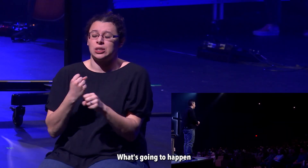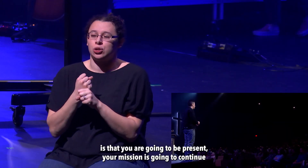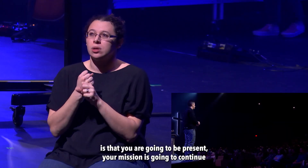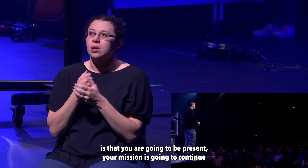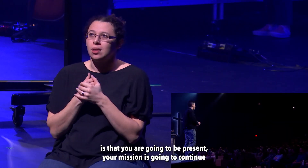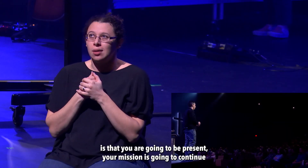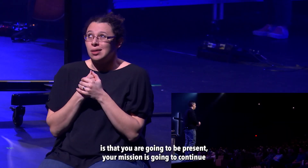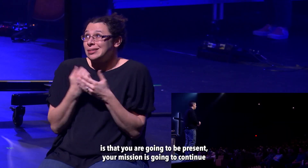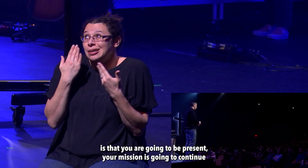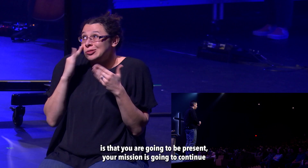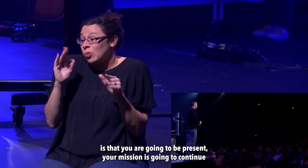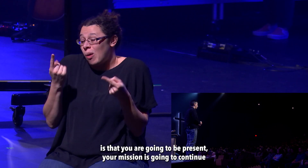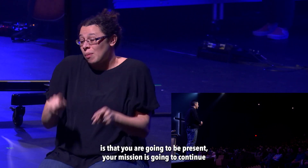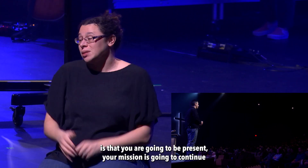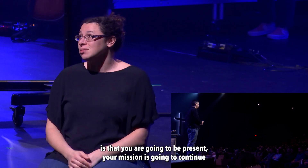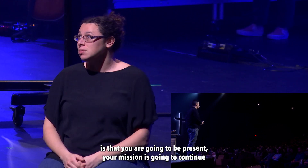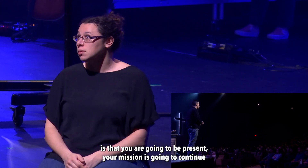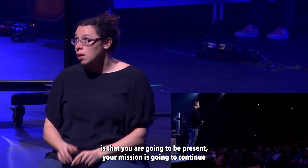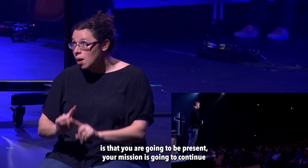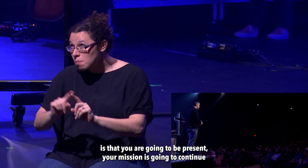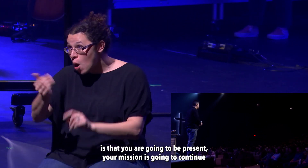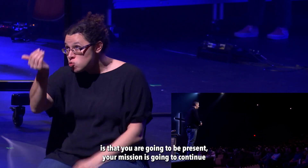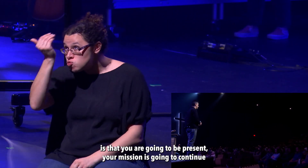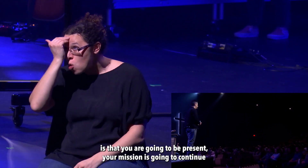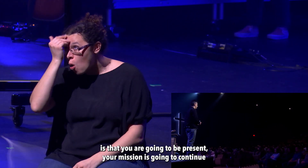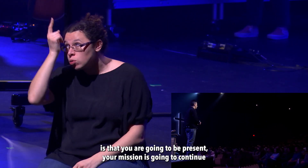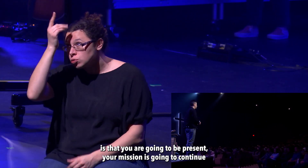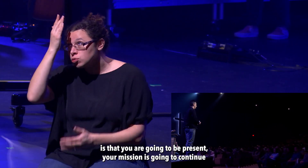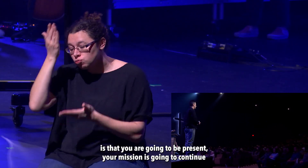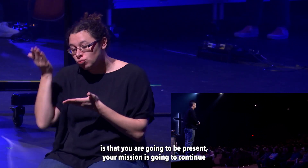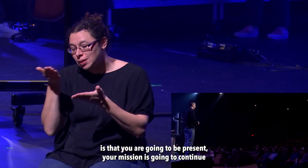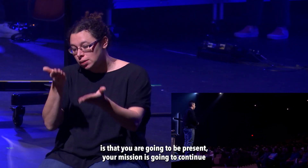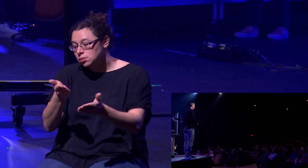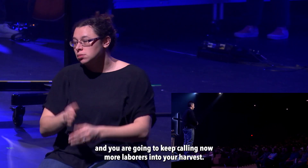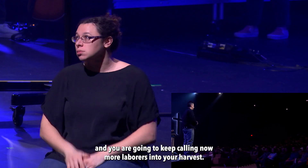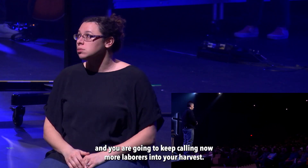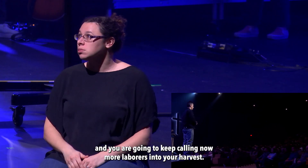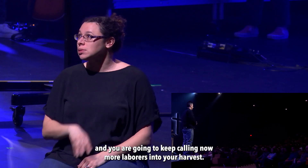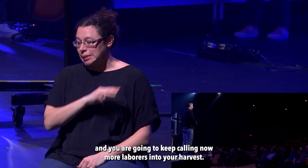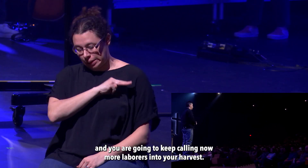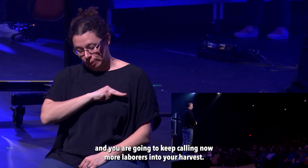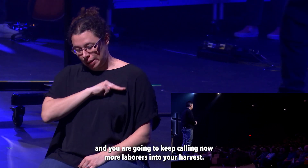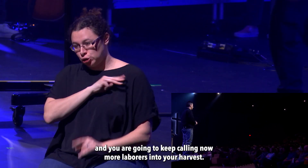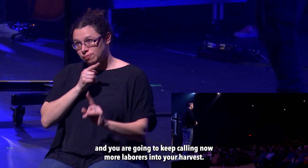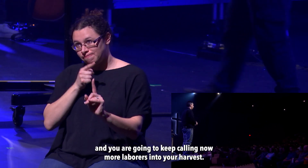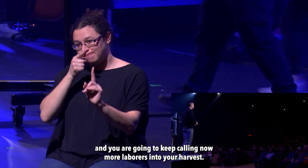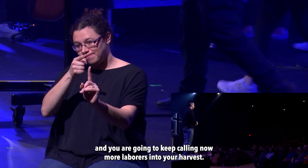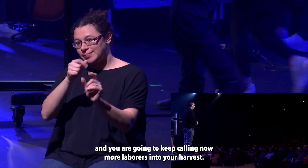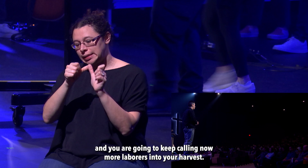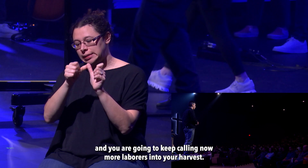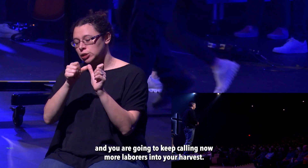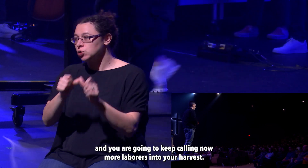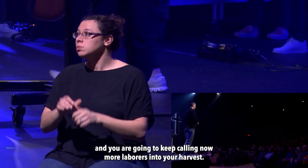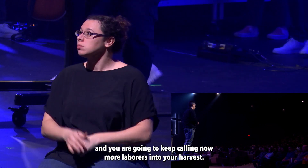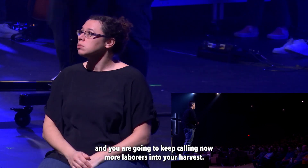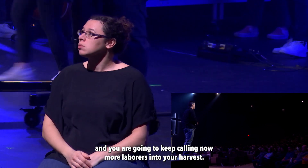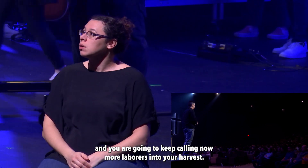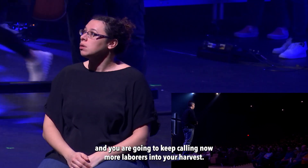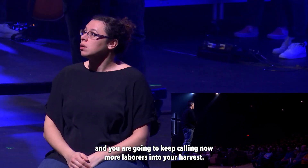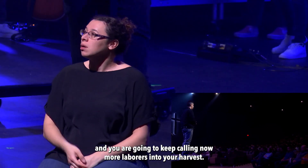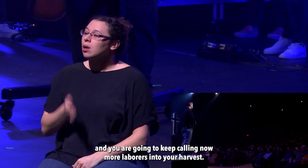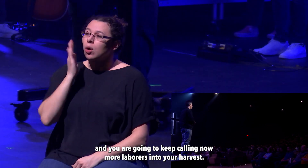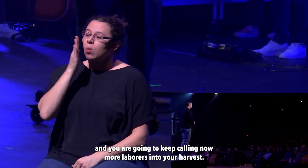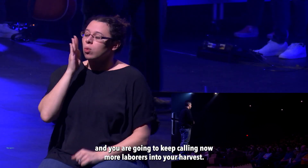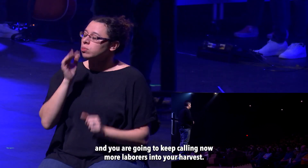gonna happen is that you are gonna be present, your mission is gonna continue, and you are gonna keep calling out more laborers into